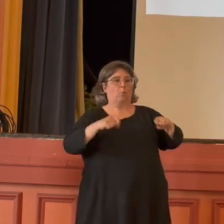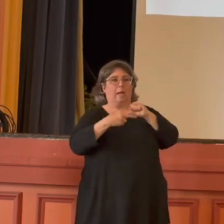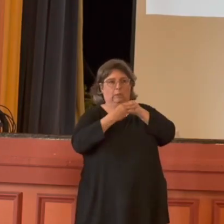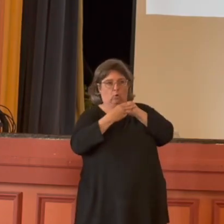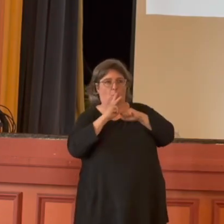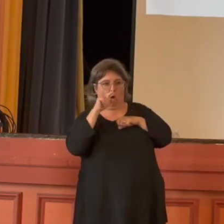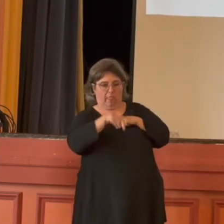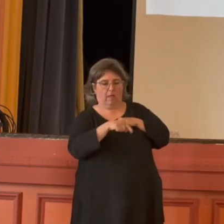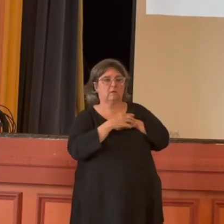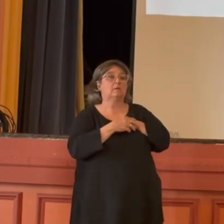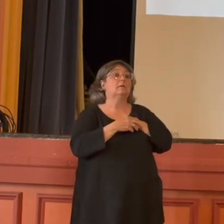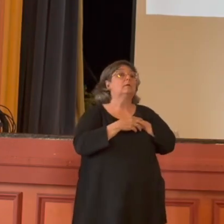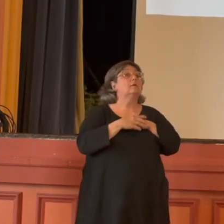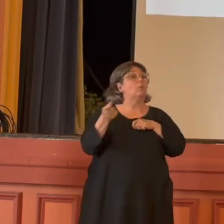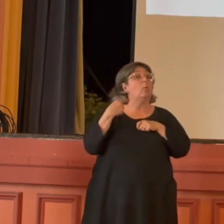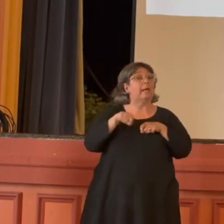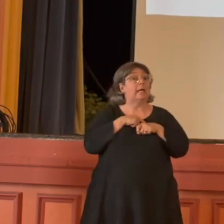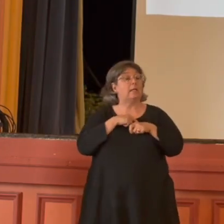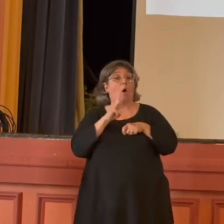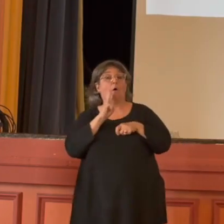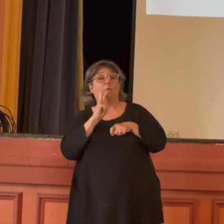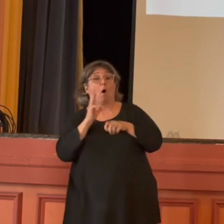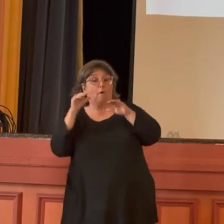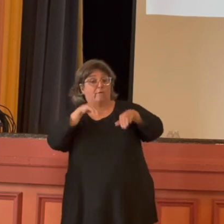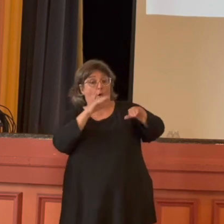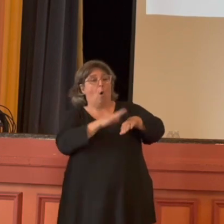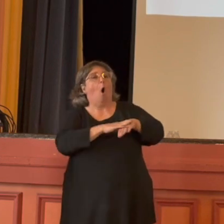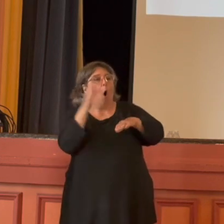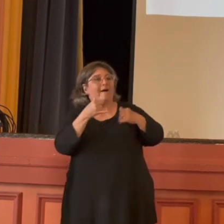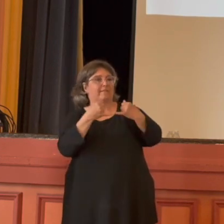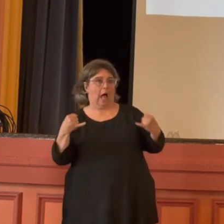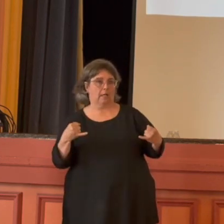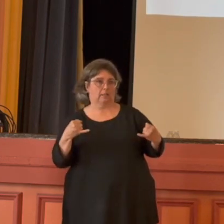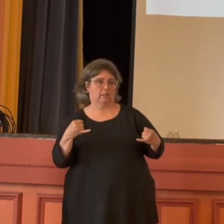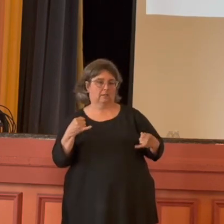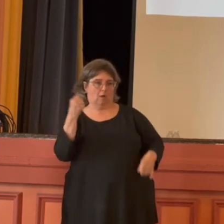store. Areas where we can take the flow offline.